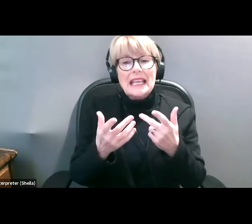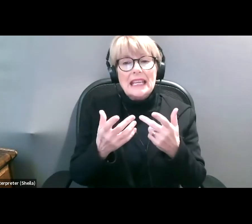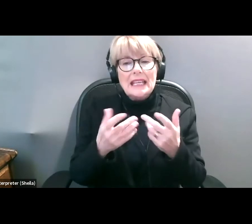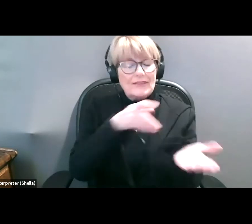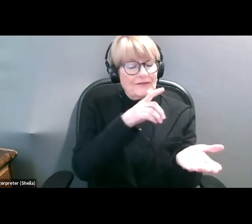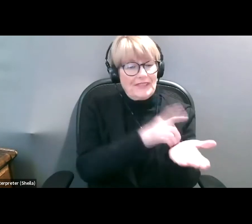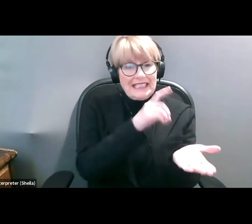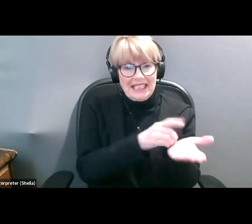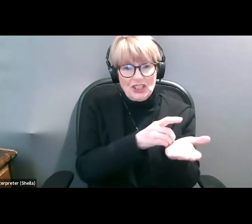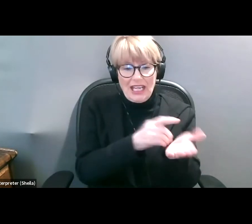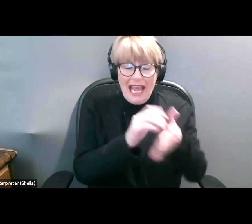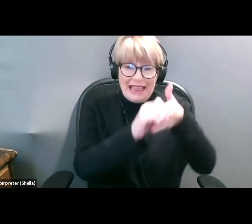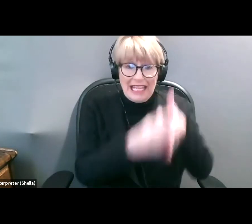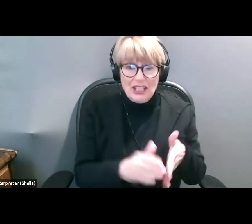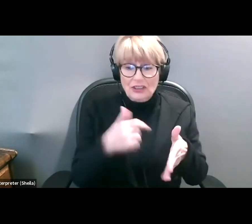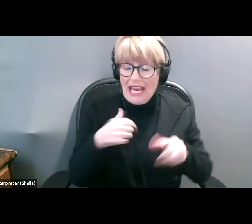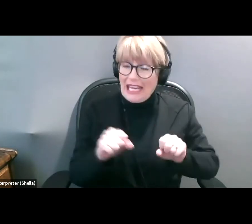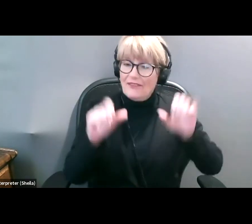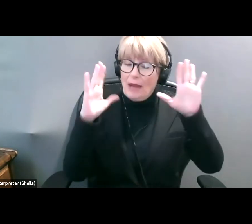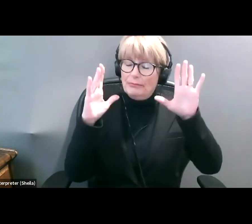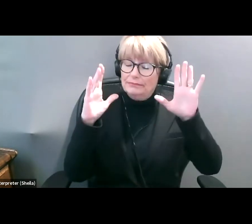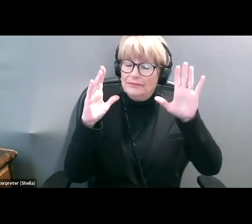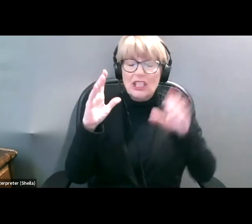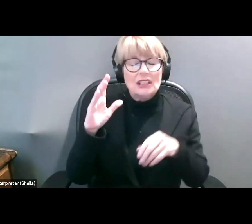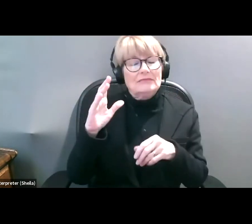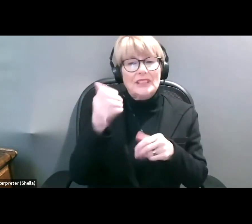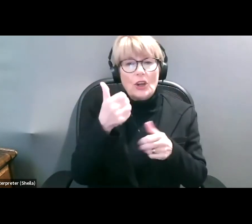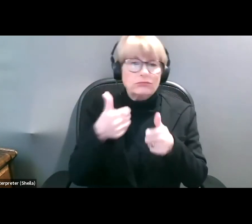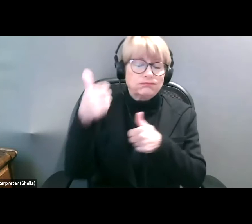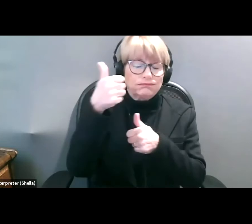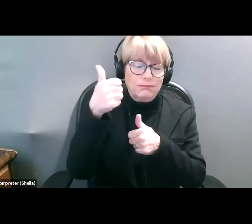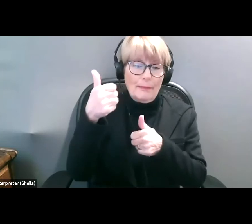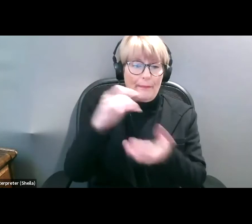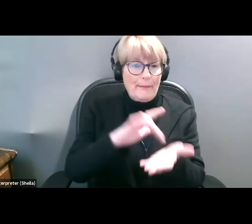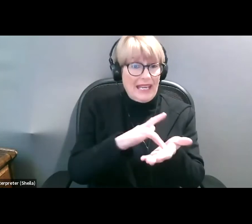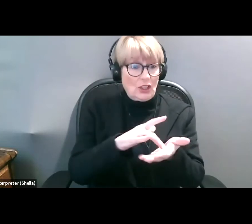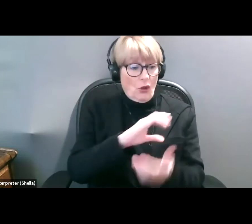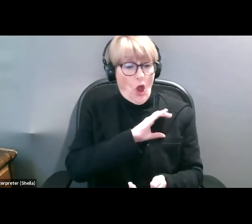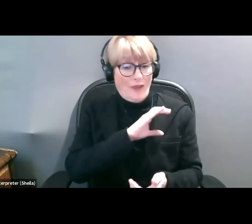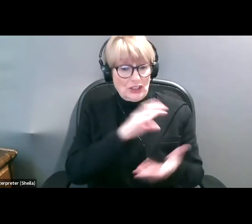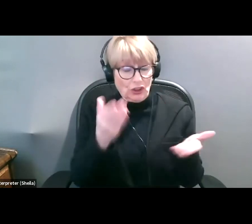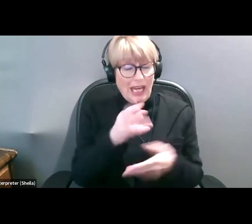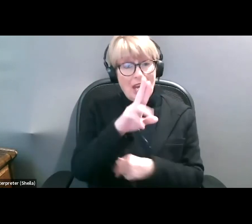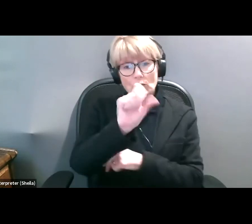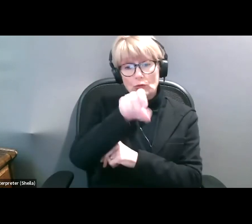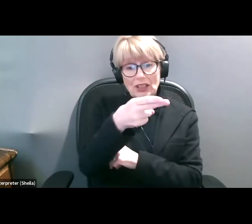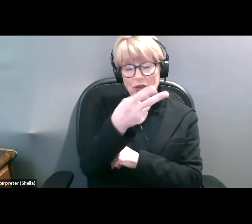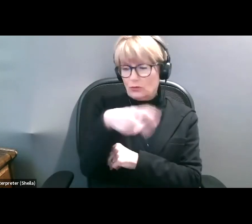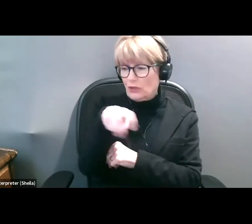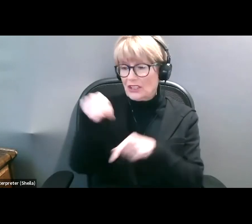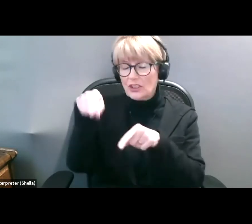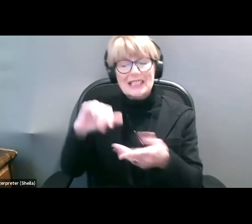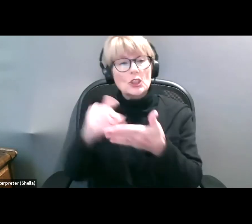being chief medical officer at Rush, a terrific job, and to move into this new role as a chief